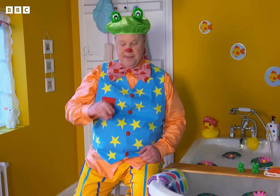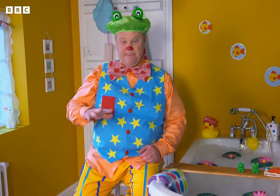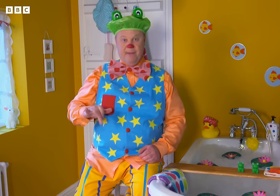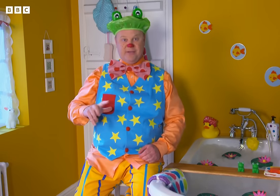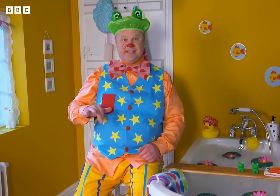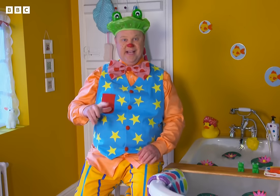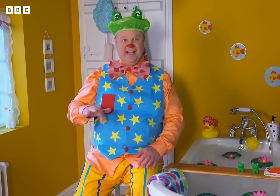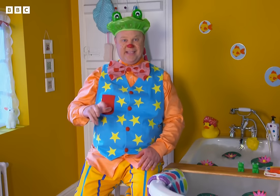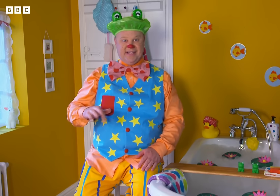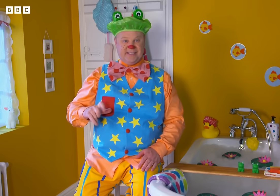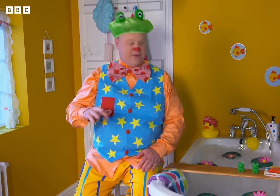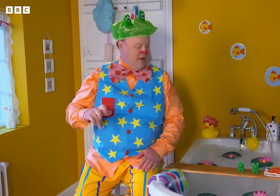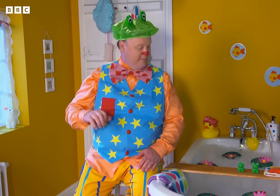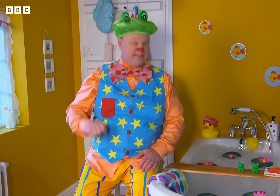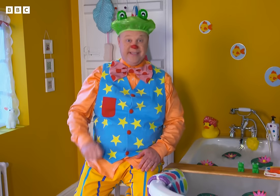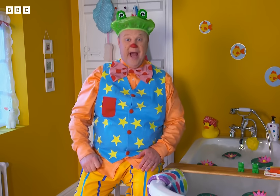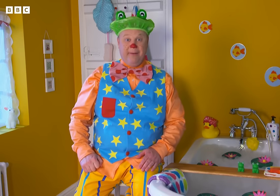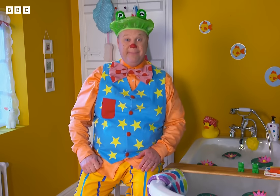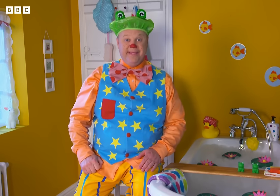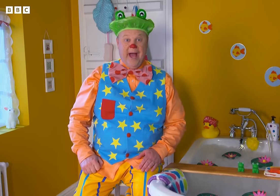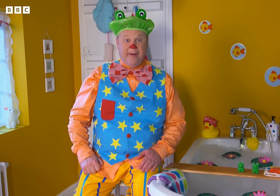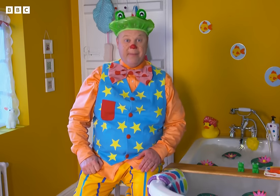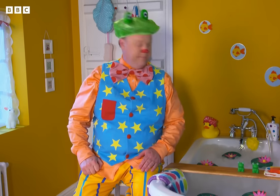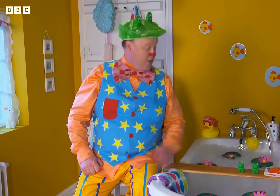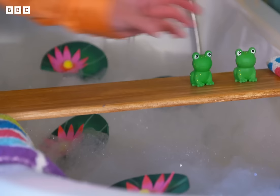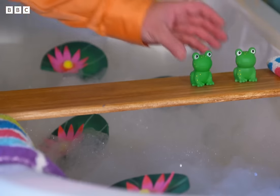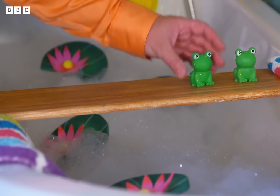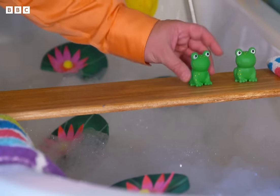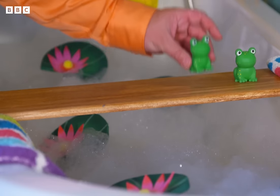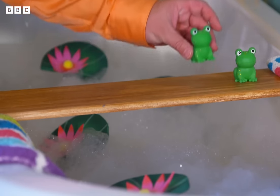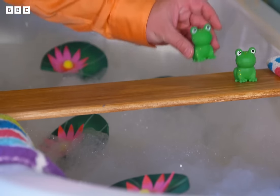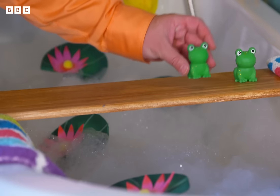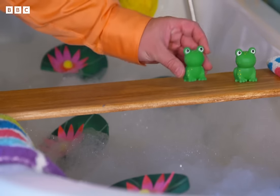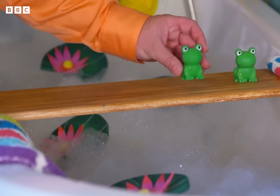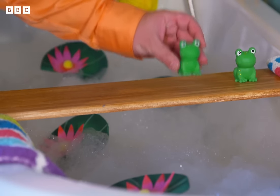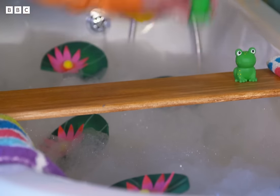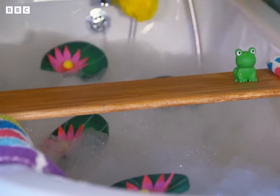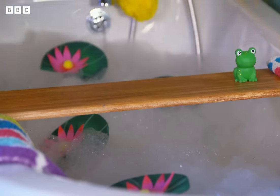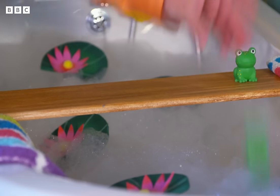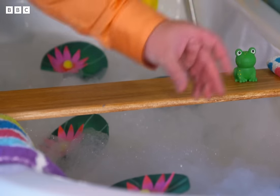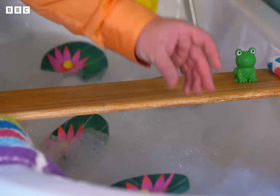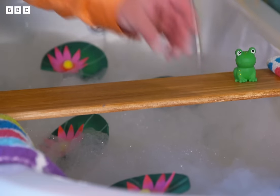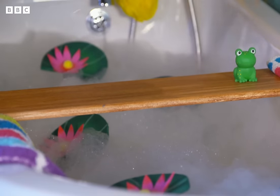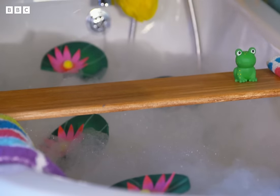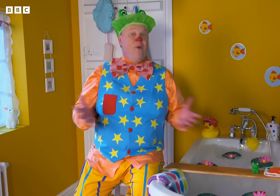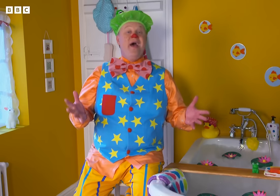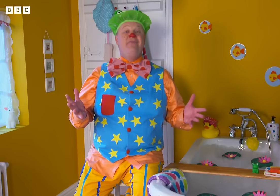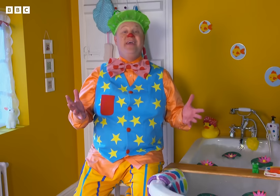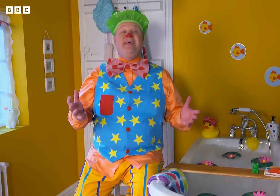some most delicious grubs. Yum, yum! One jumped into the pool, where it